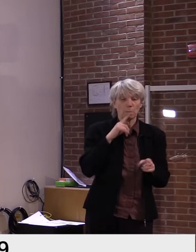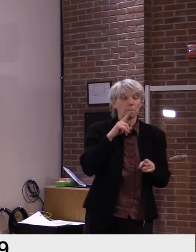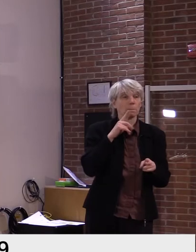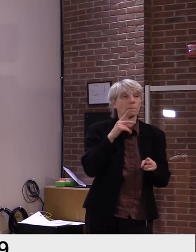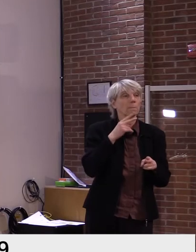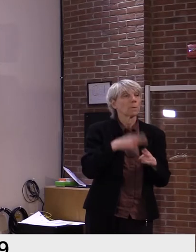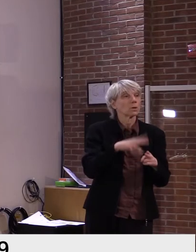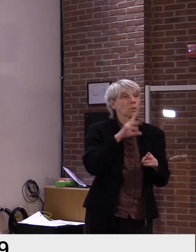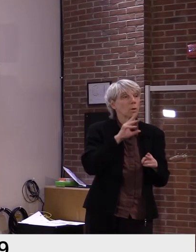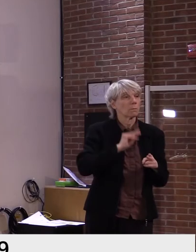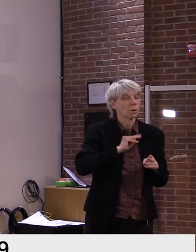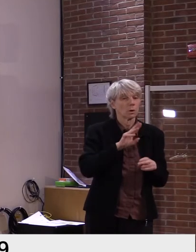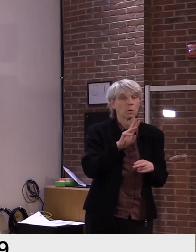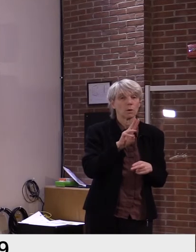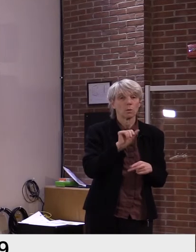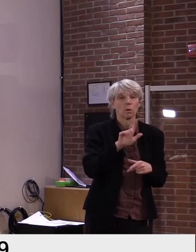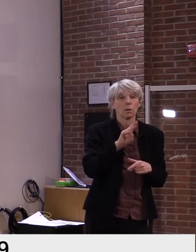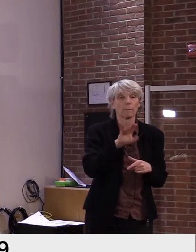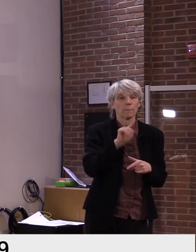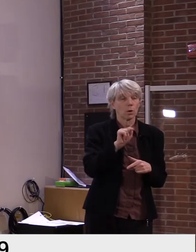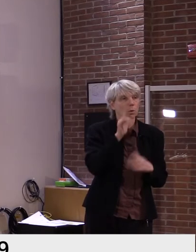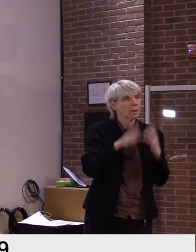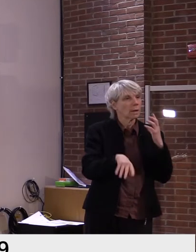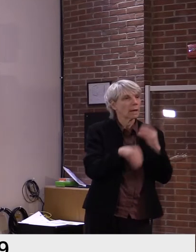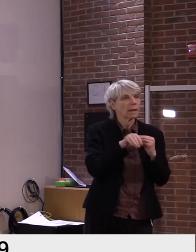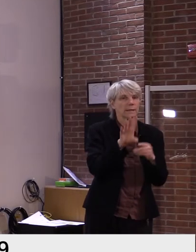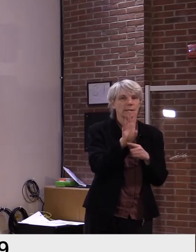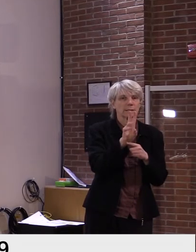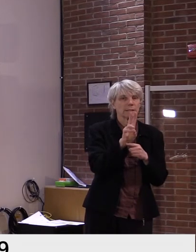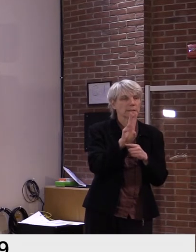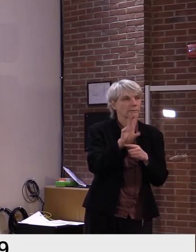Walmart will be adding 6 stores to the